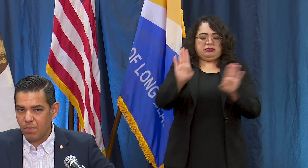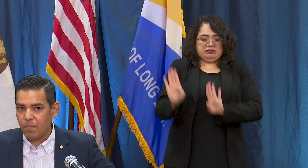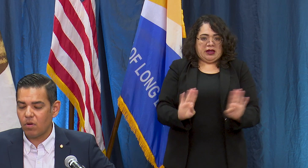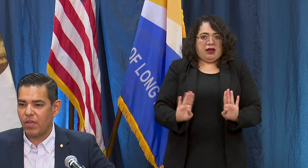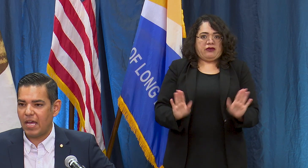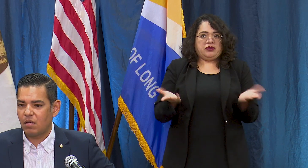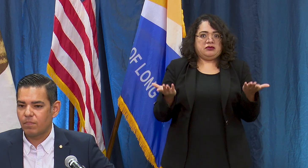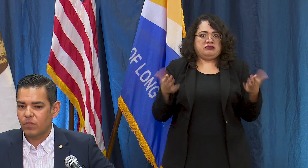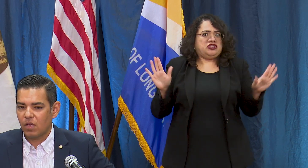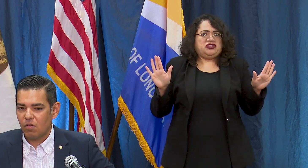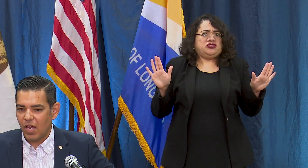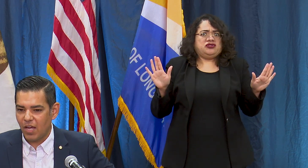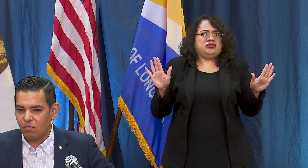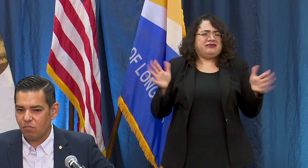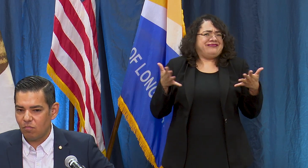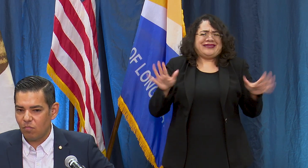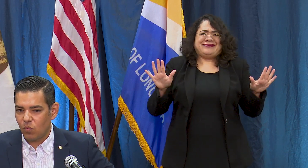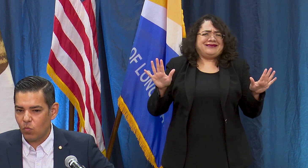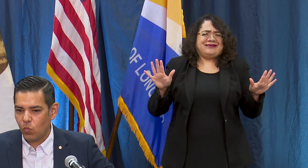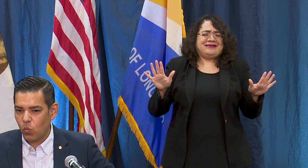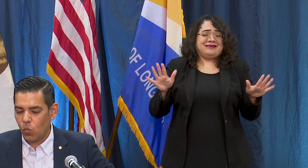And remember that